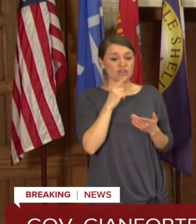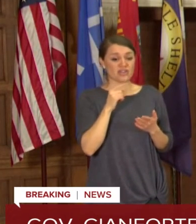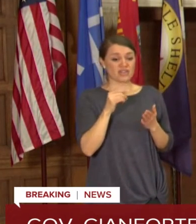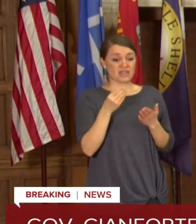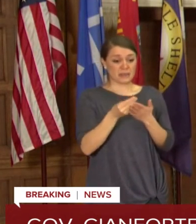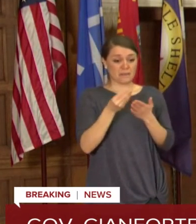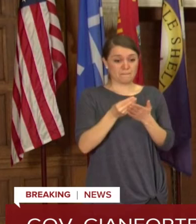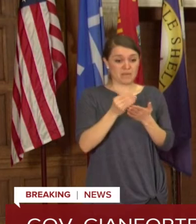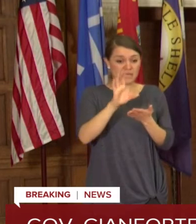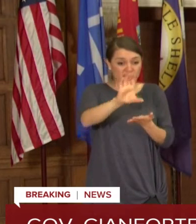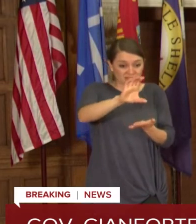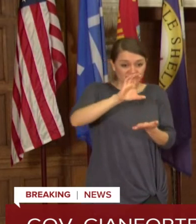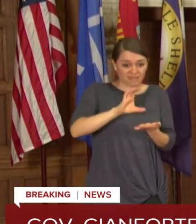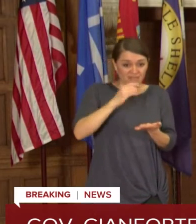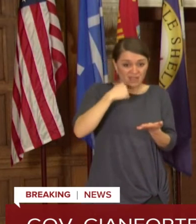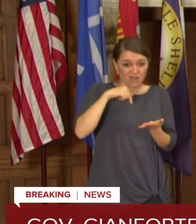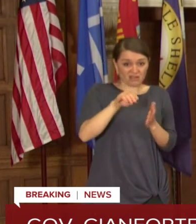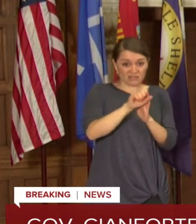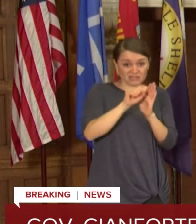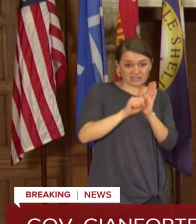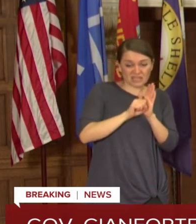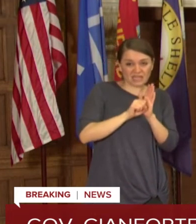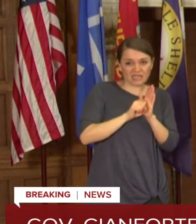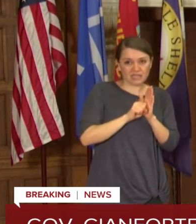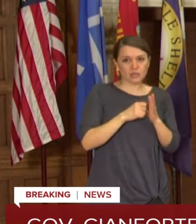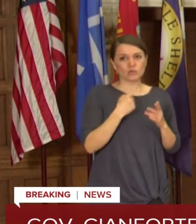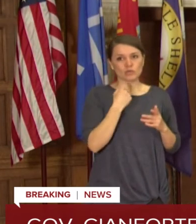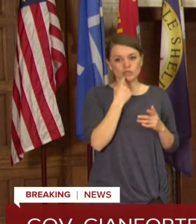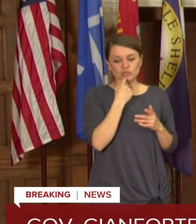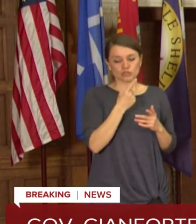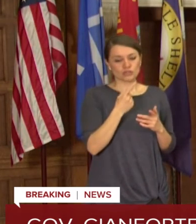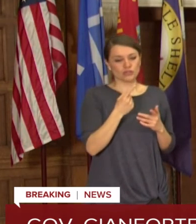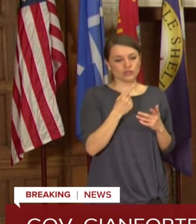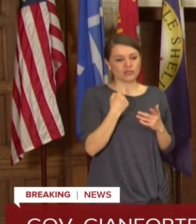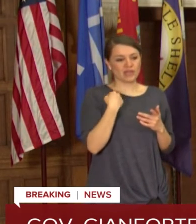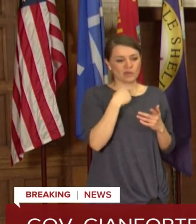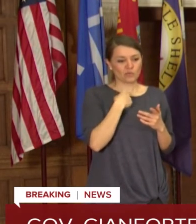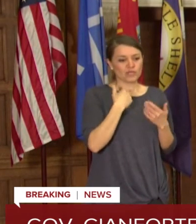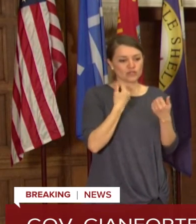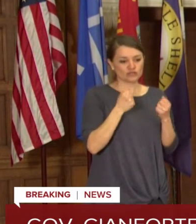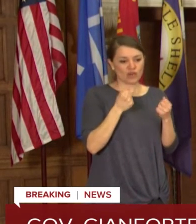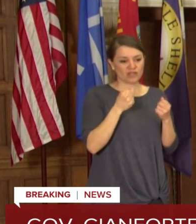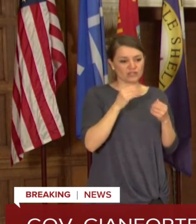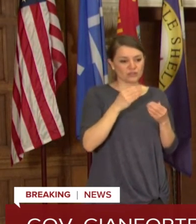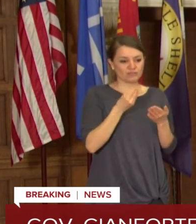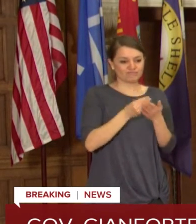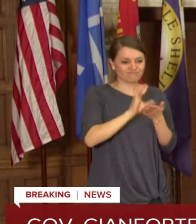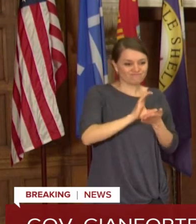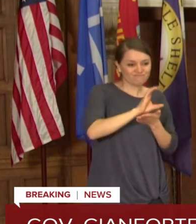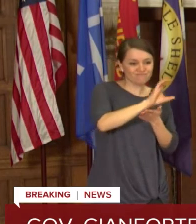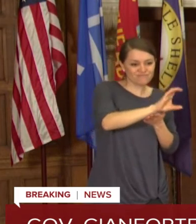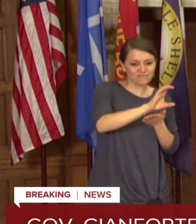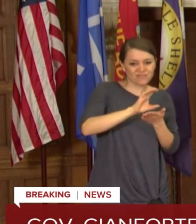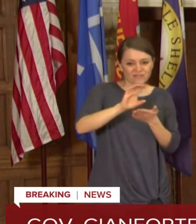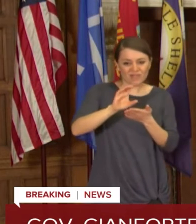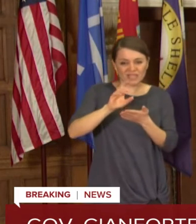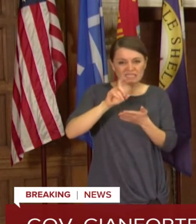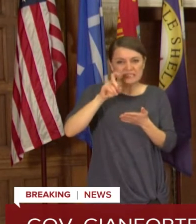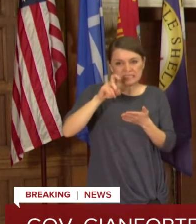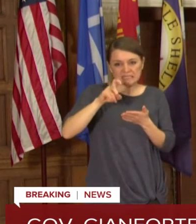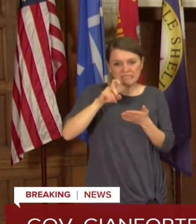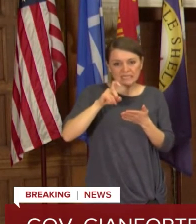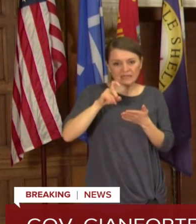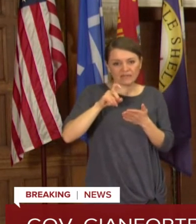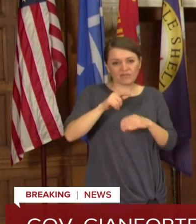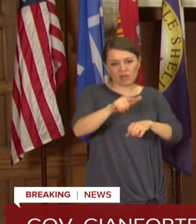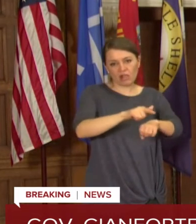that benefits Montana's interests, making investments for the long term. We're still getting to the bottom of it, given that the